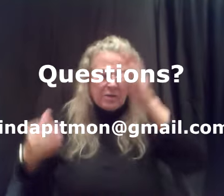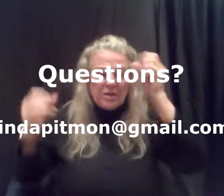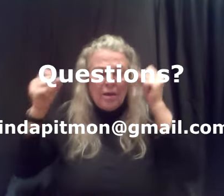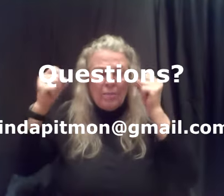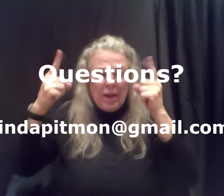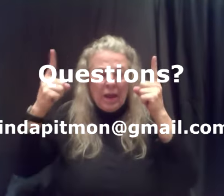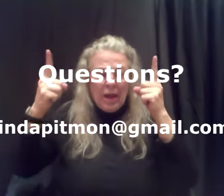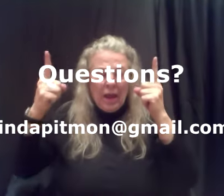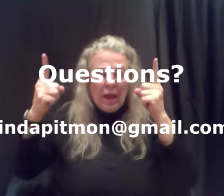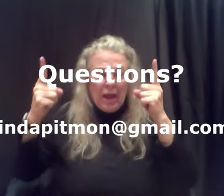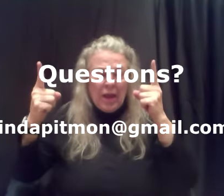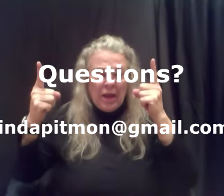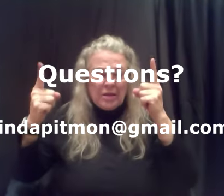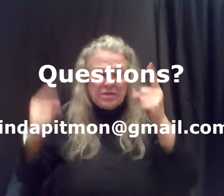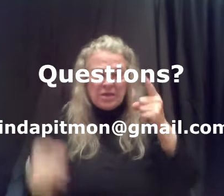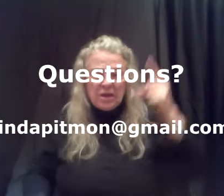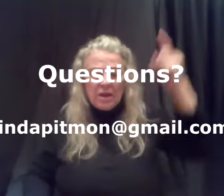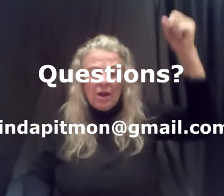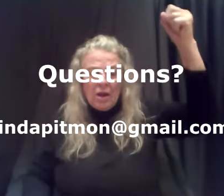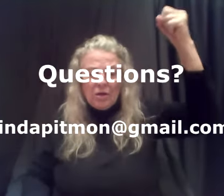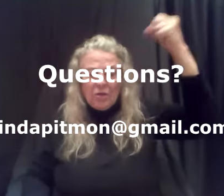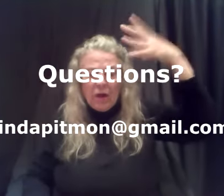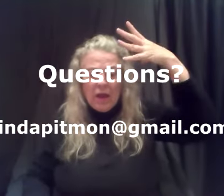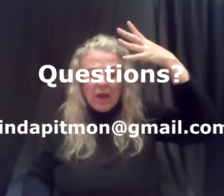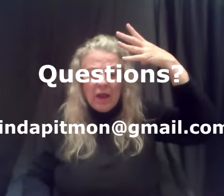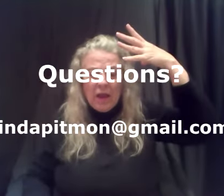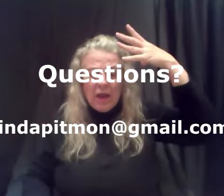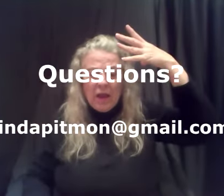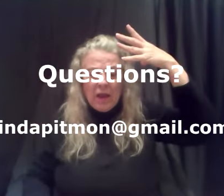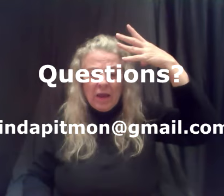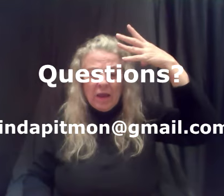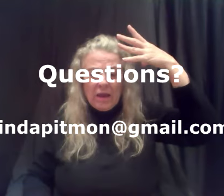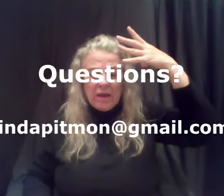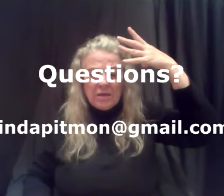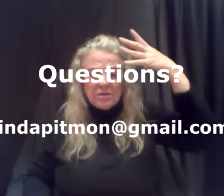God's amazing grace.